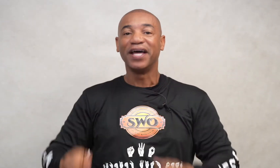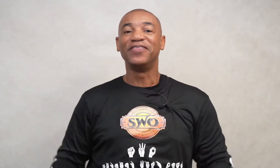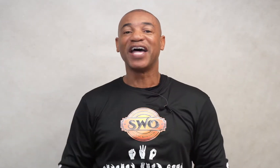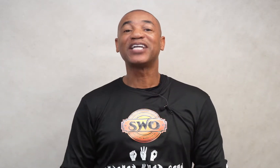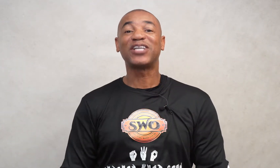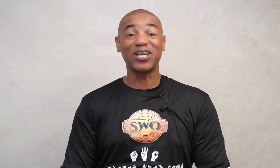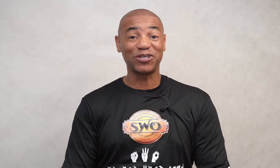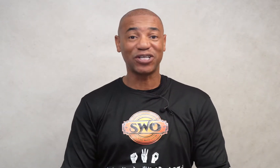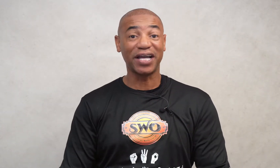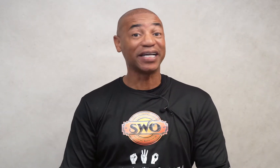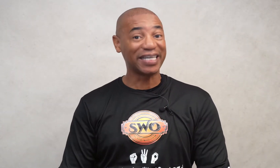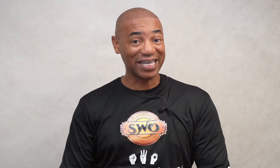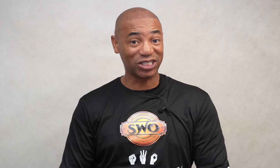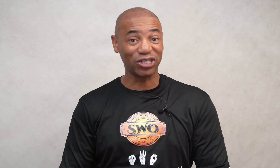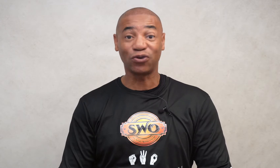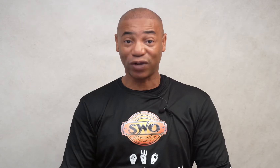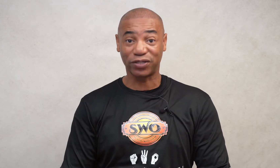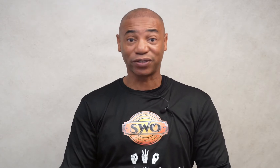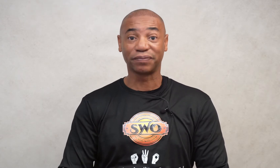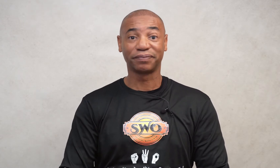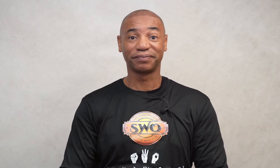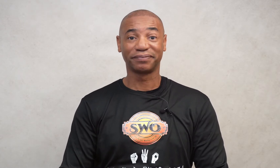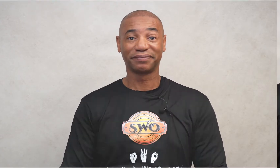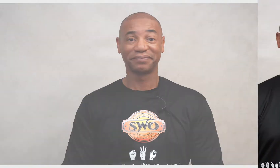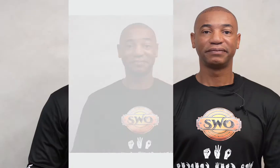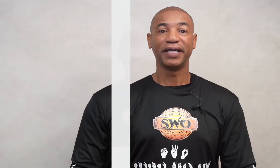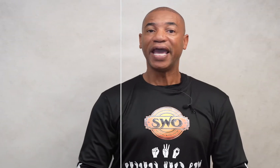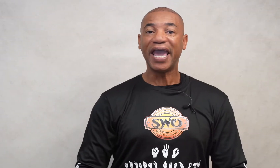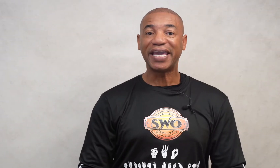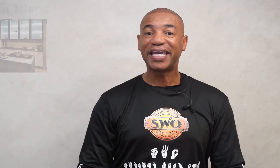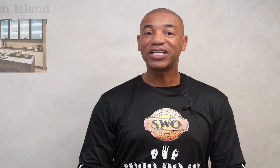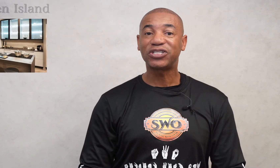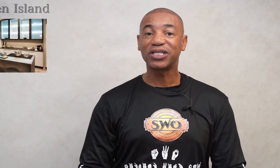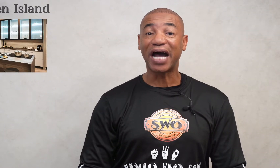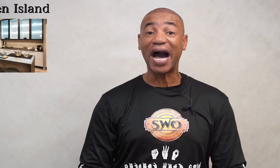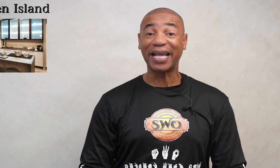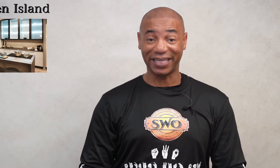That is how you sign a kitchen grater. A kitchen island.